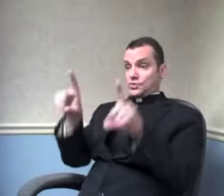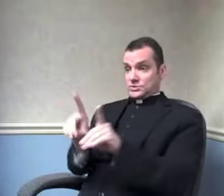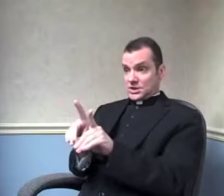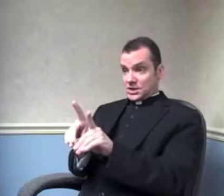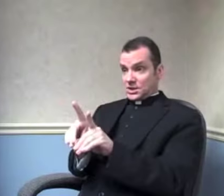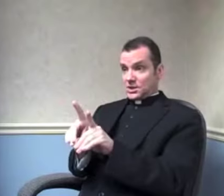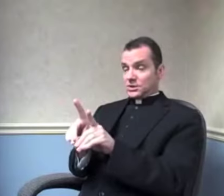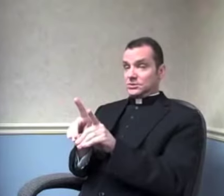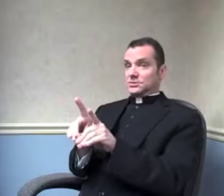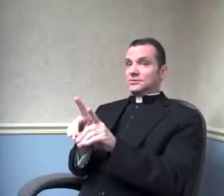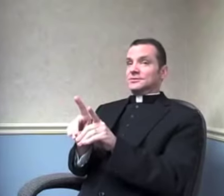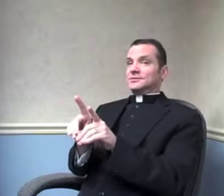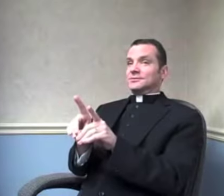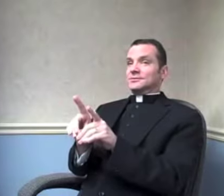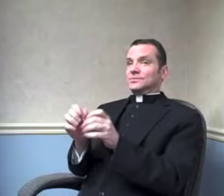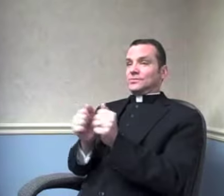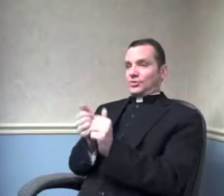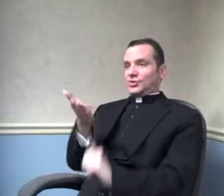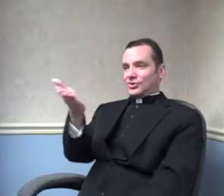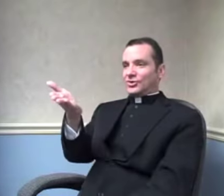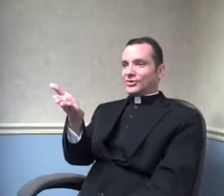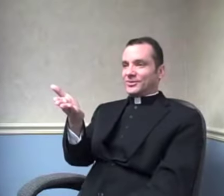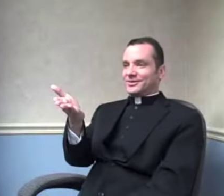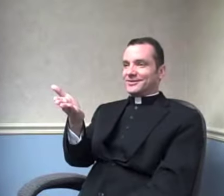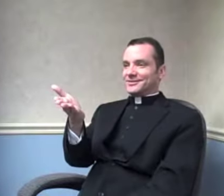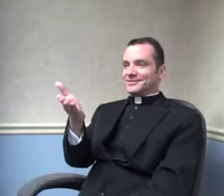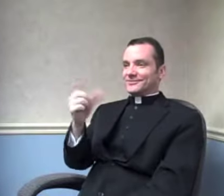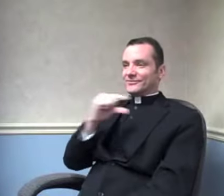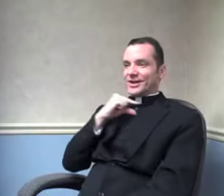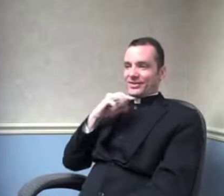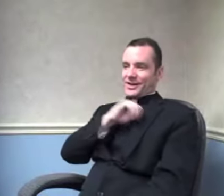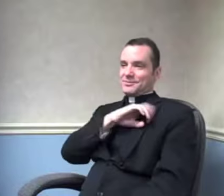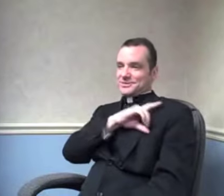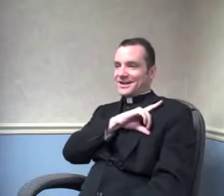Well, my first World Youth Day was with you, of course,